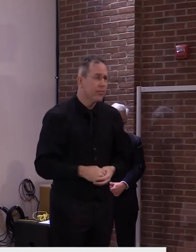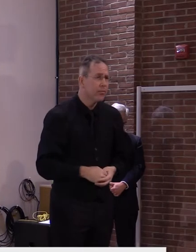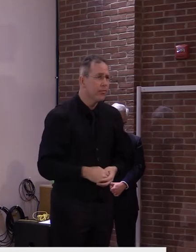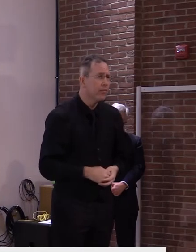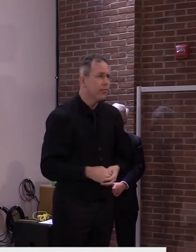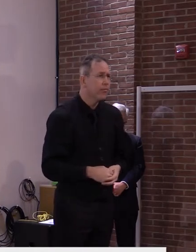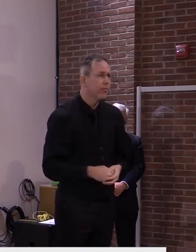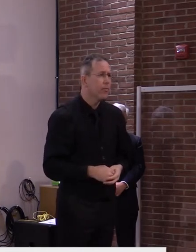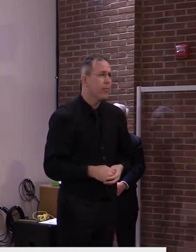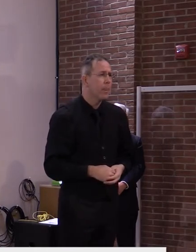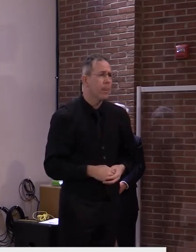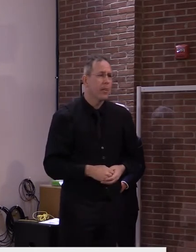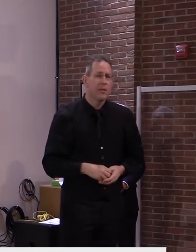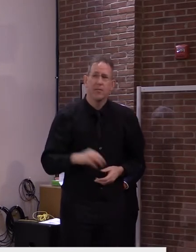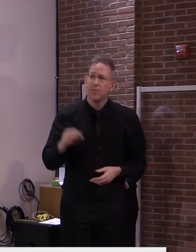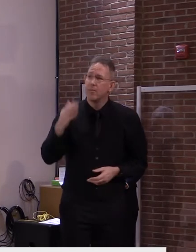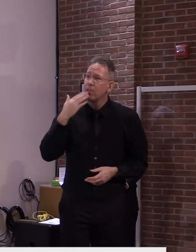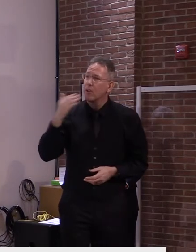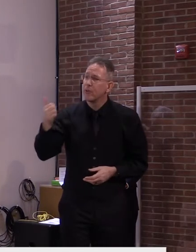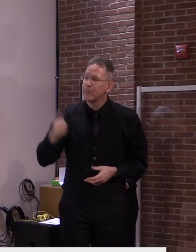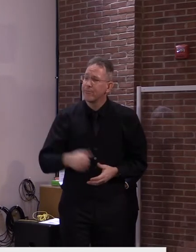Okay. Thank you very much.